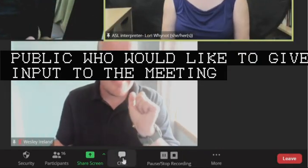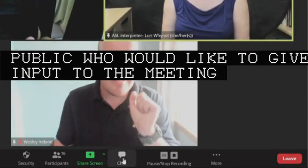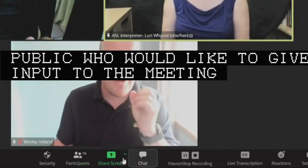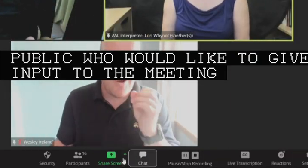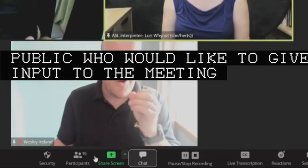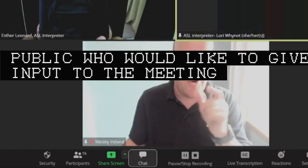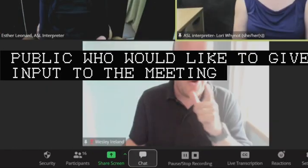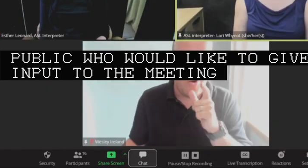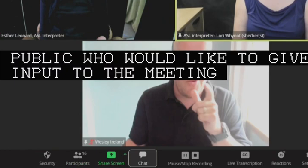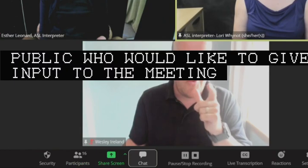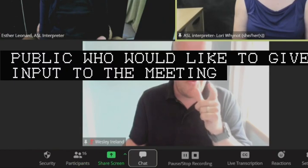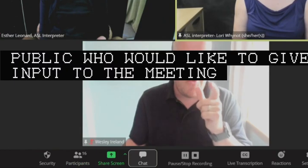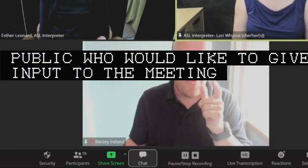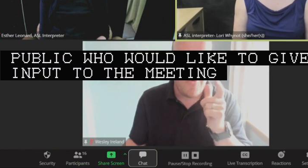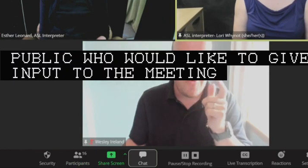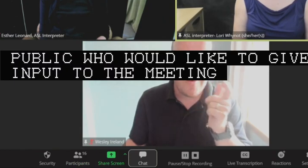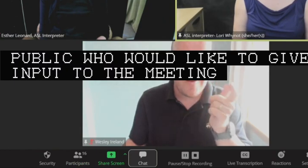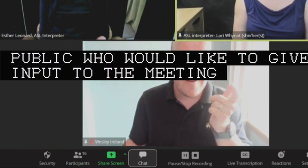I see